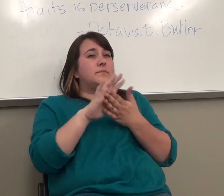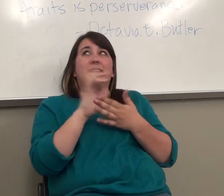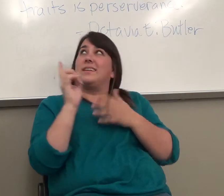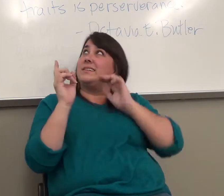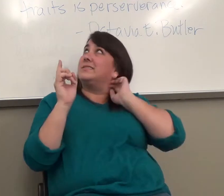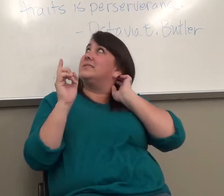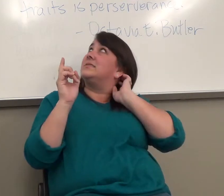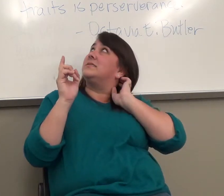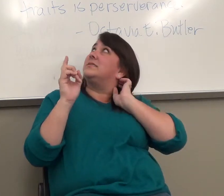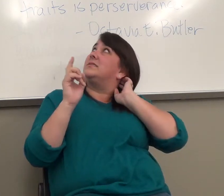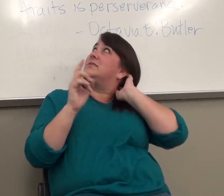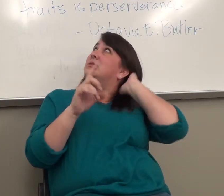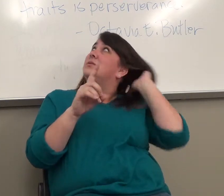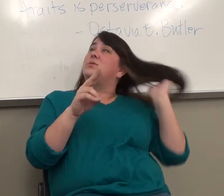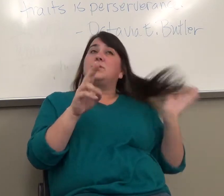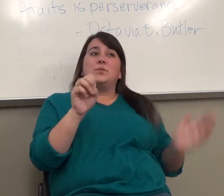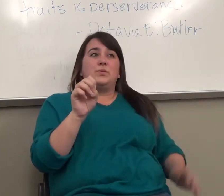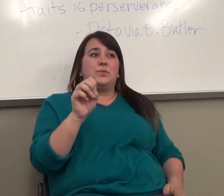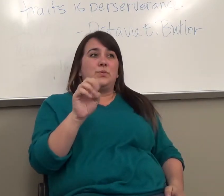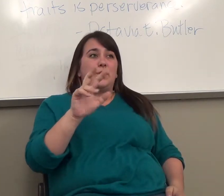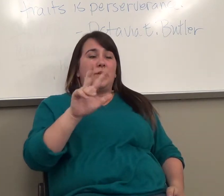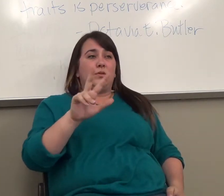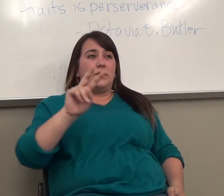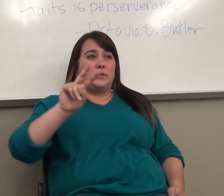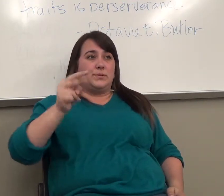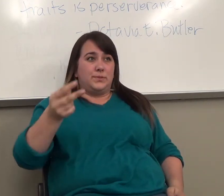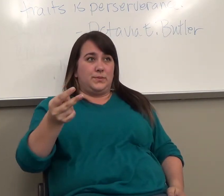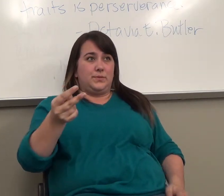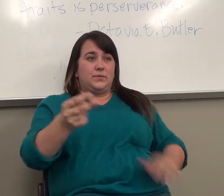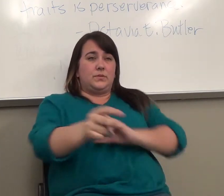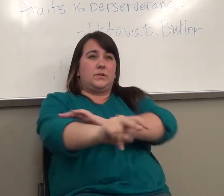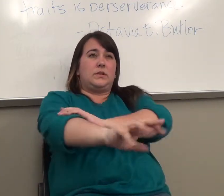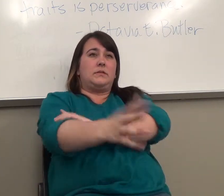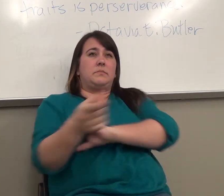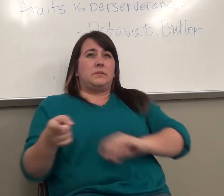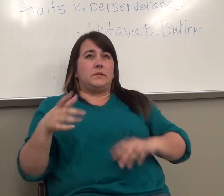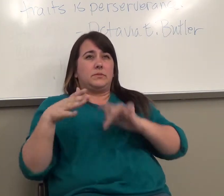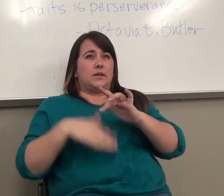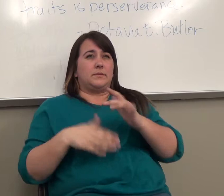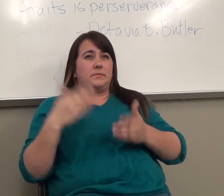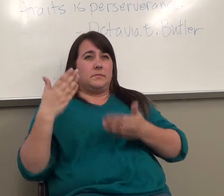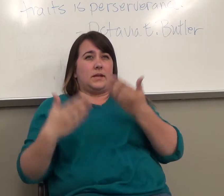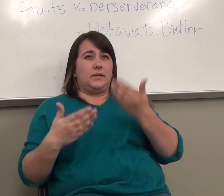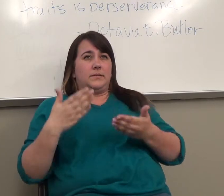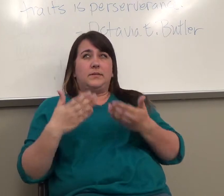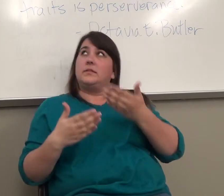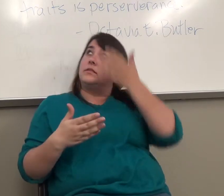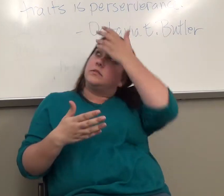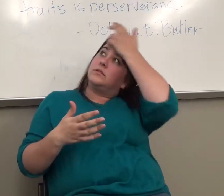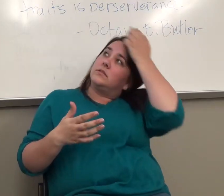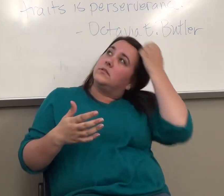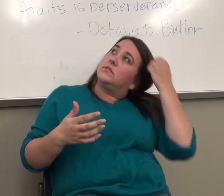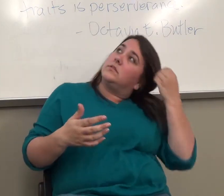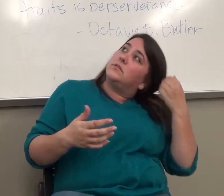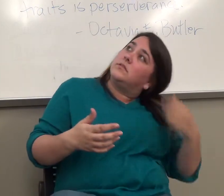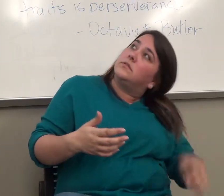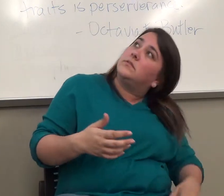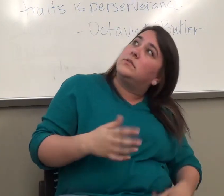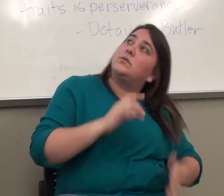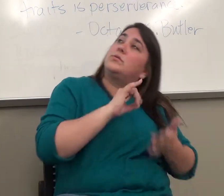So on this one, either one of these, or maybe he wasn't here, is due today. It means you're going to turn it back in today,